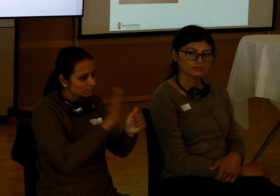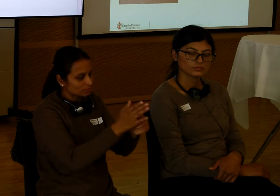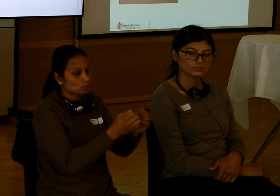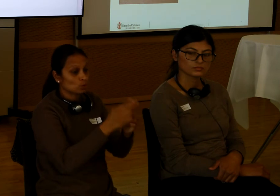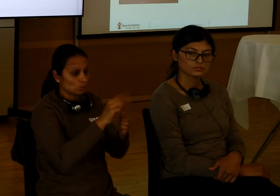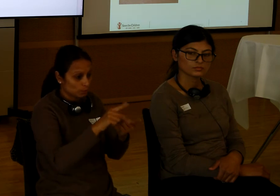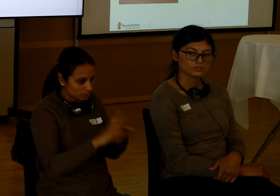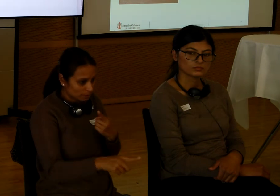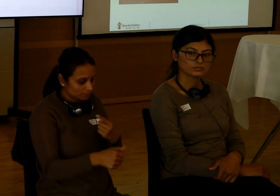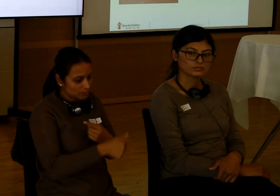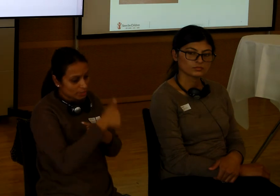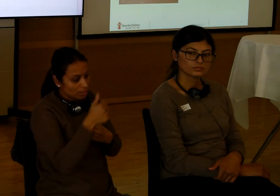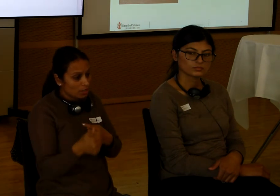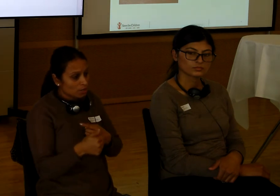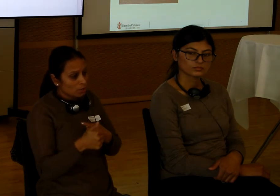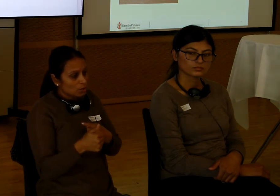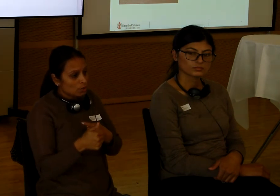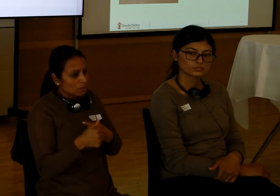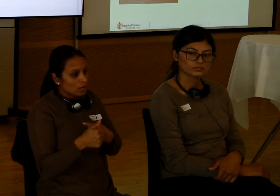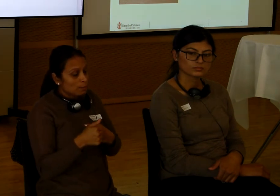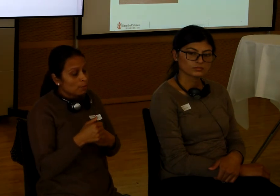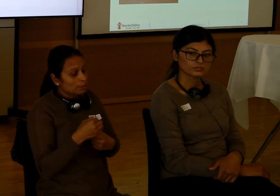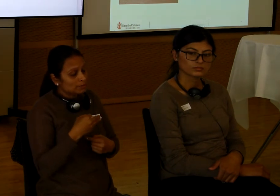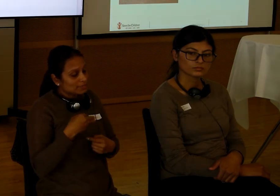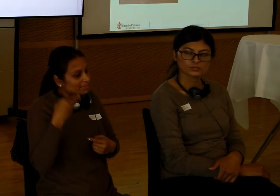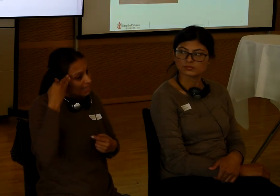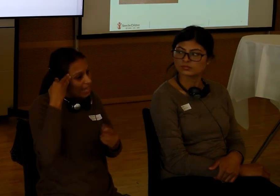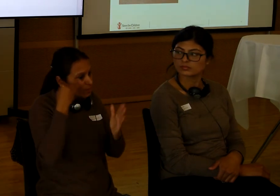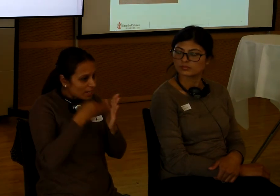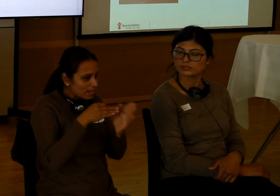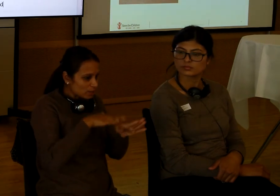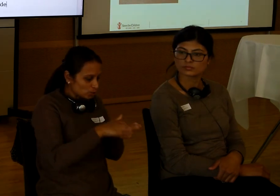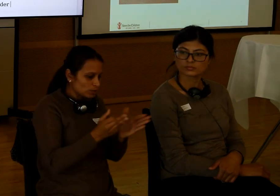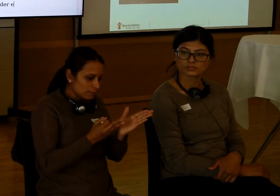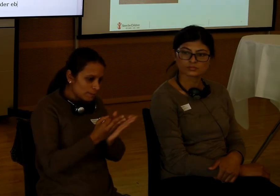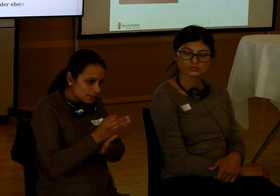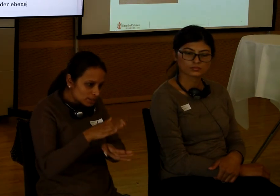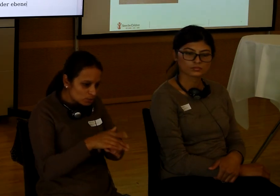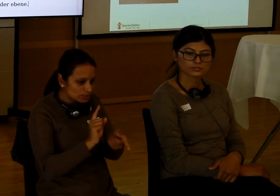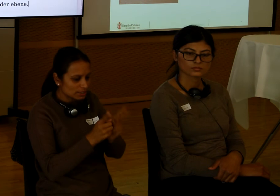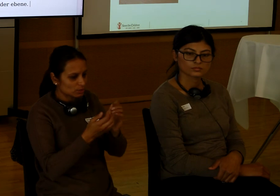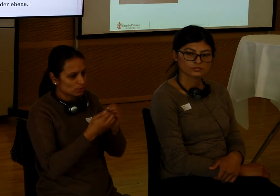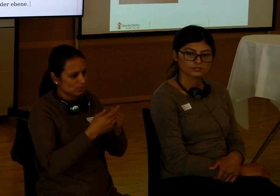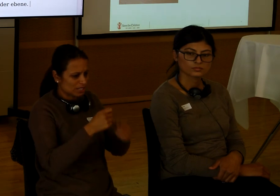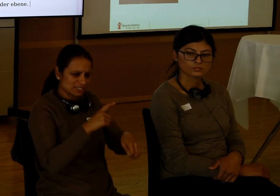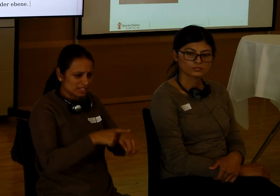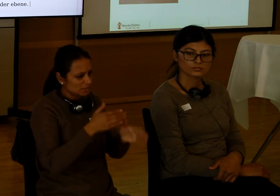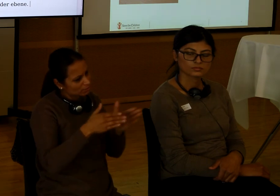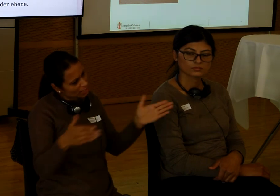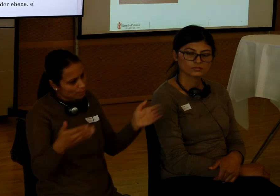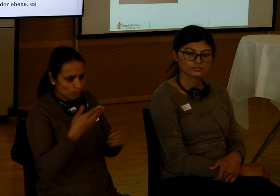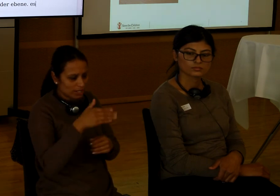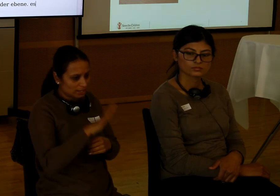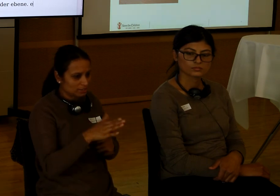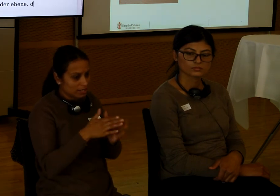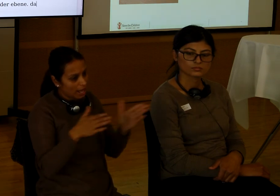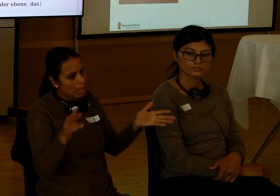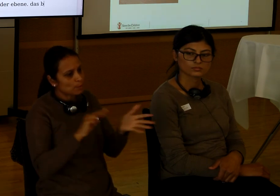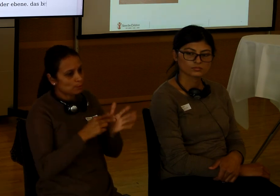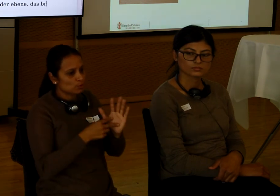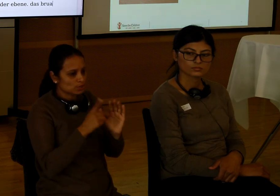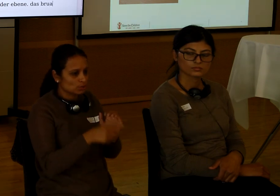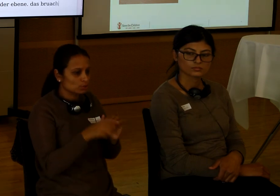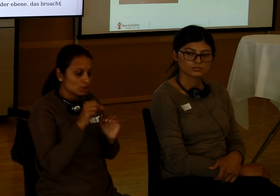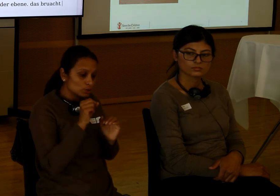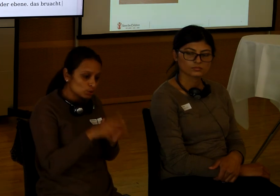Change in attitudes and behaviors takes time. We were lucky that this was a long-term project, so we had the opportunity